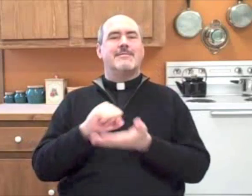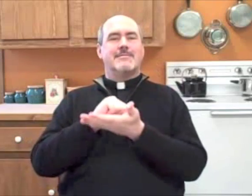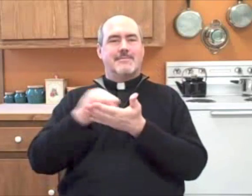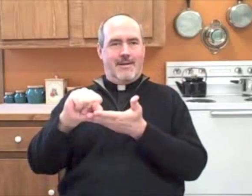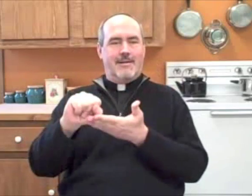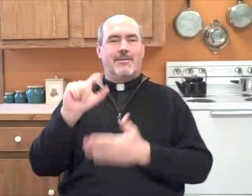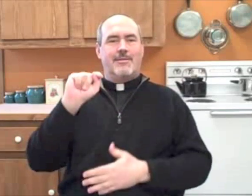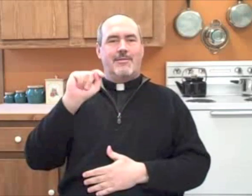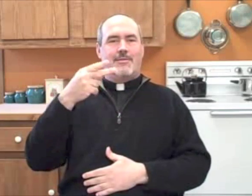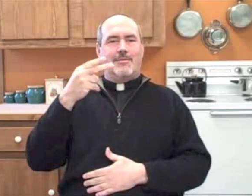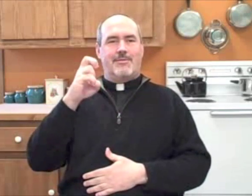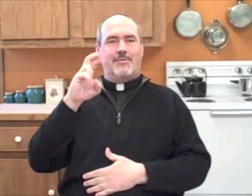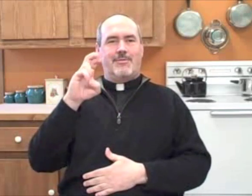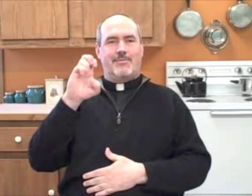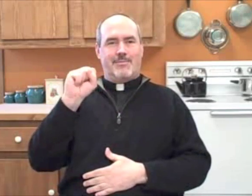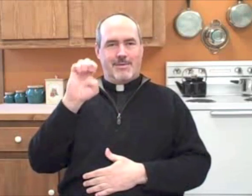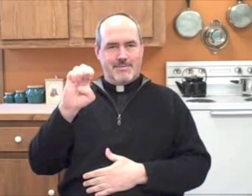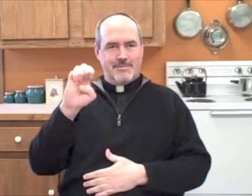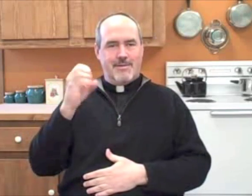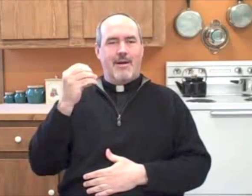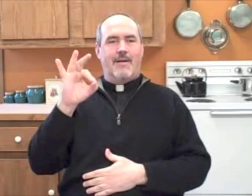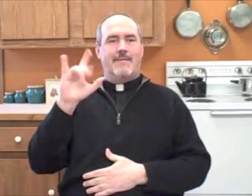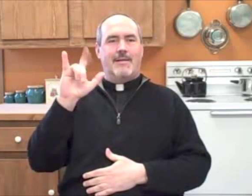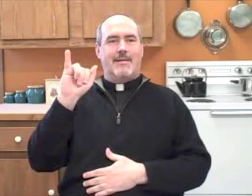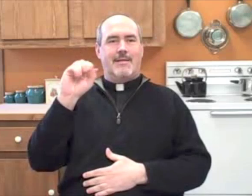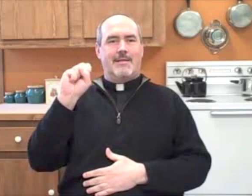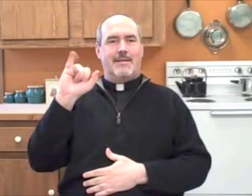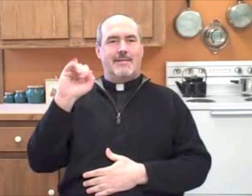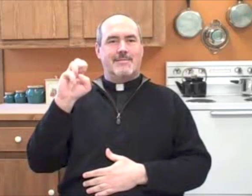Her sister was Saint Therese of Lisieux.